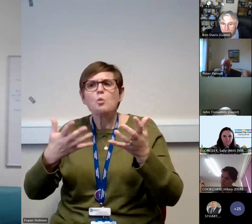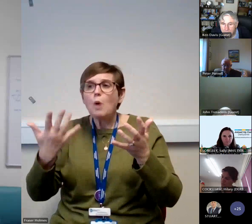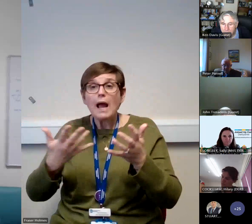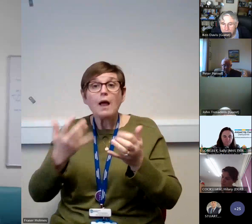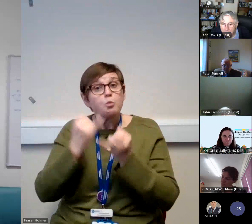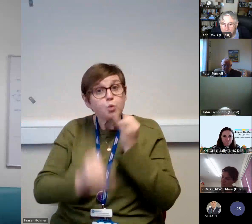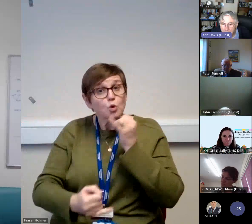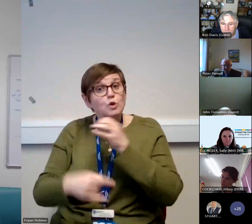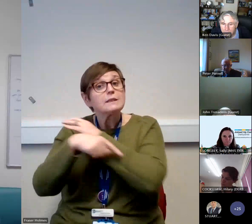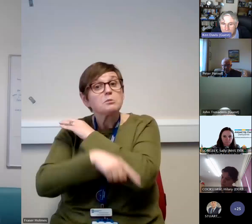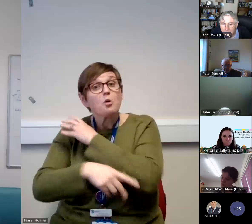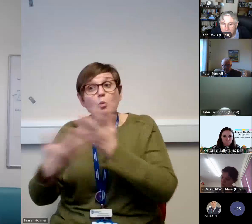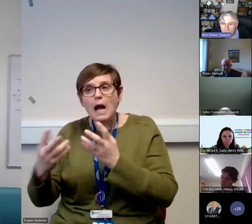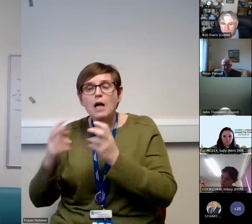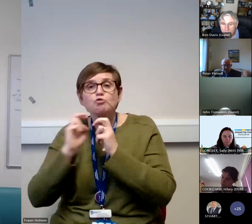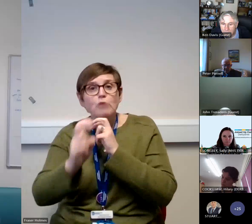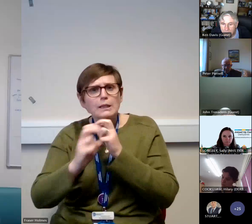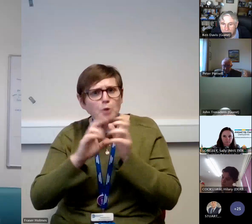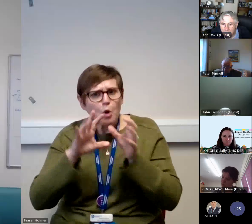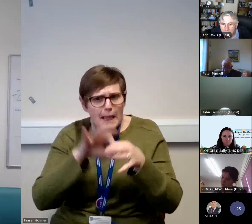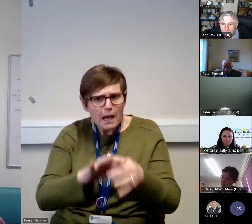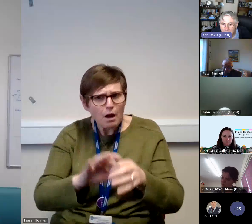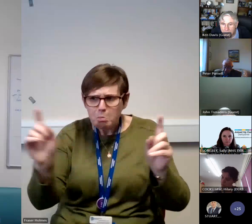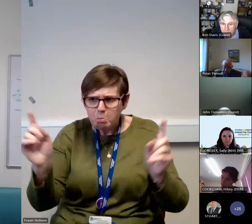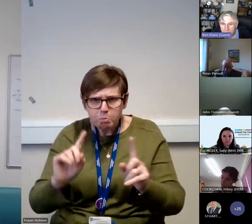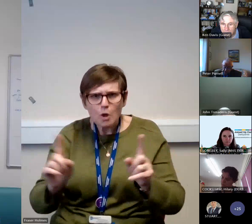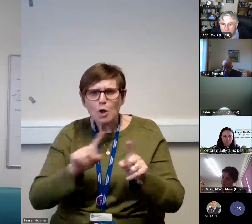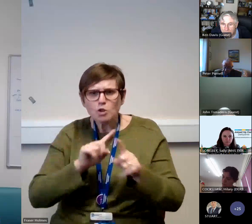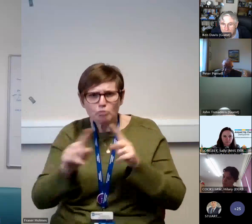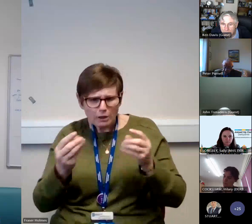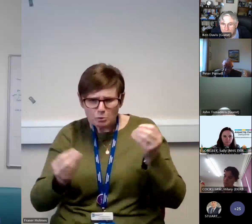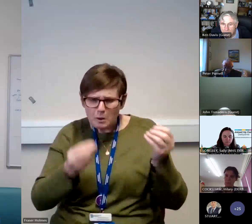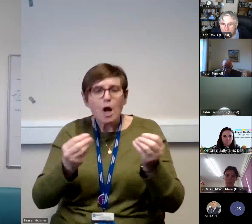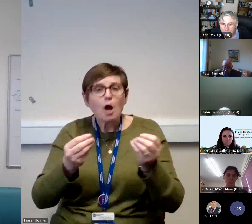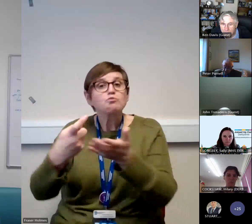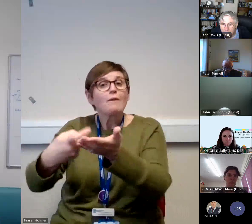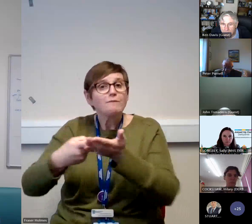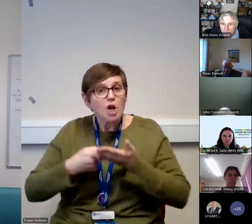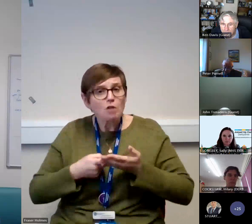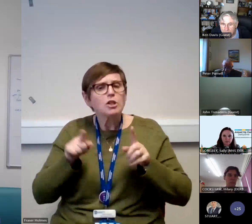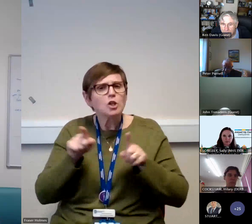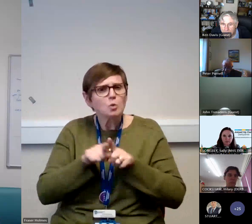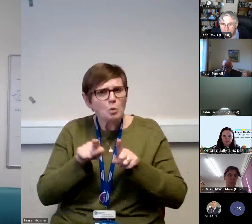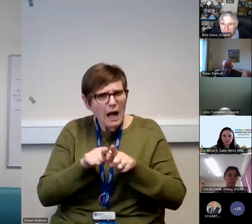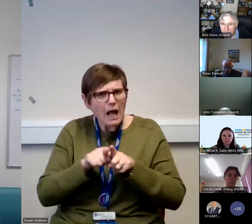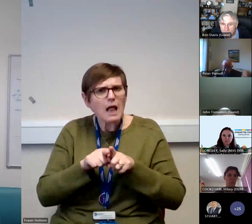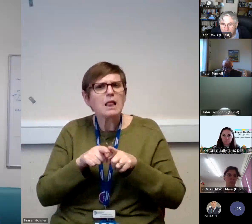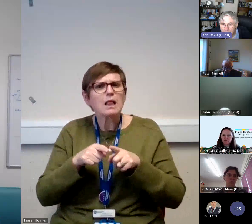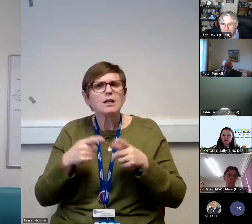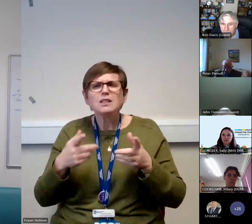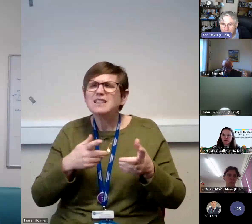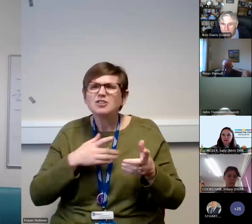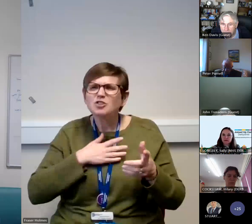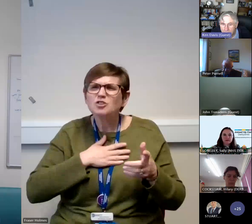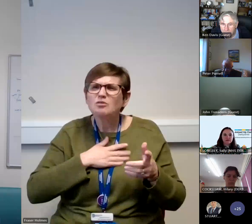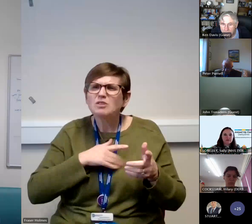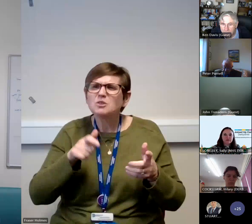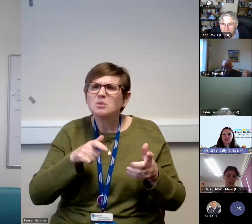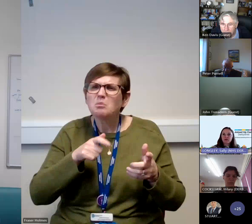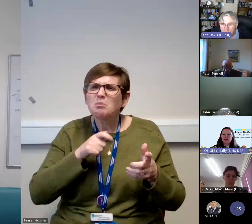deprivation and transport links against our referral patterns and demand. Oh, sorry, there's a bit